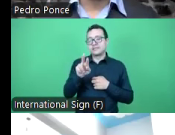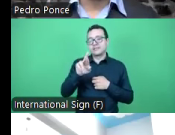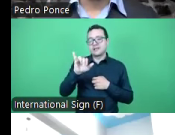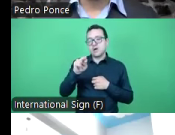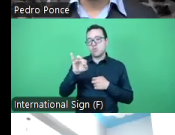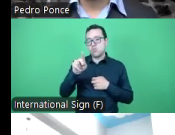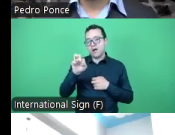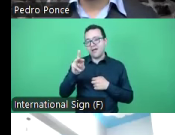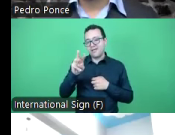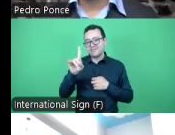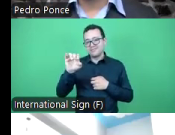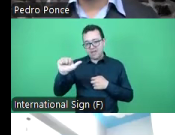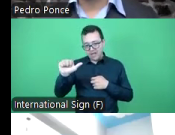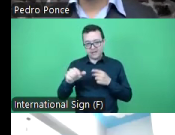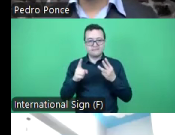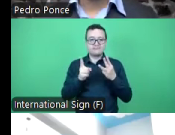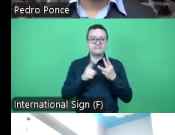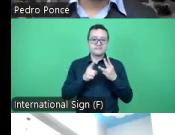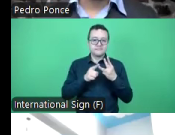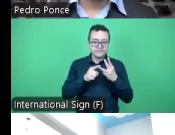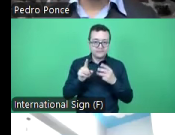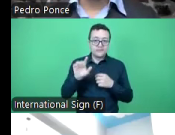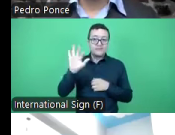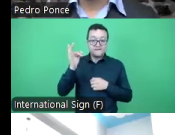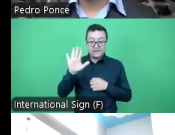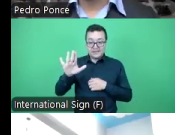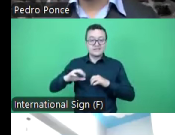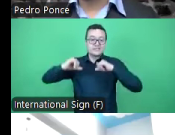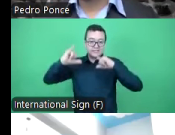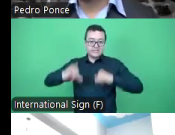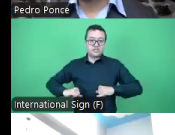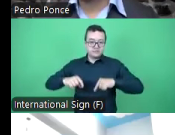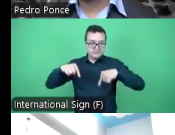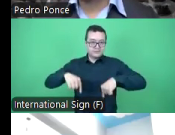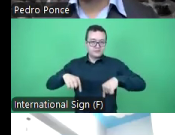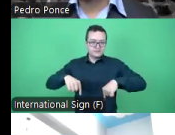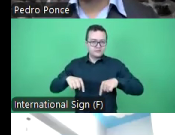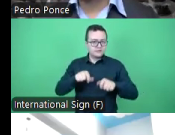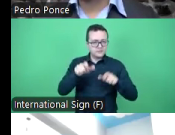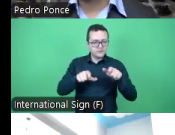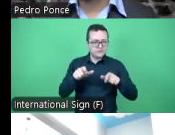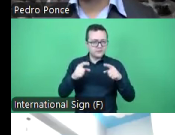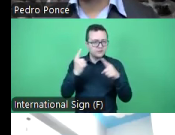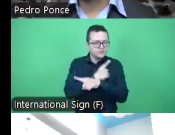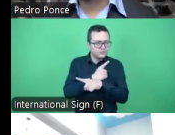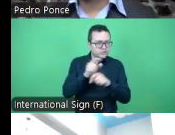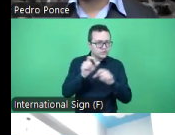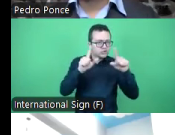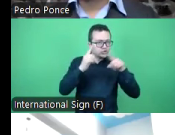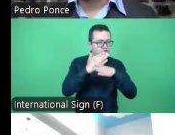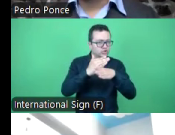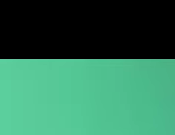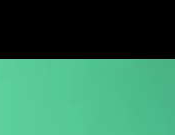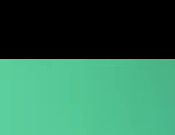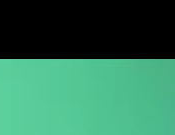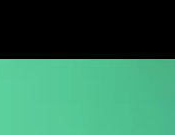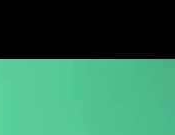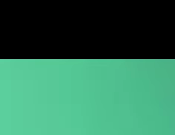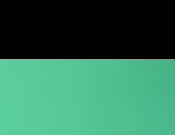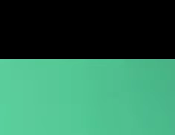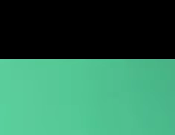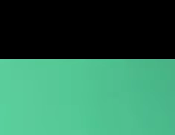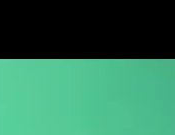in the room here with me. Oh, I think someone is accidentally sharing their screen.